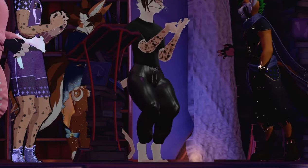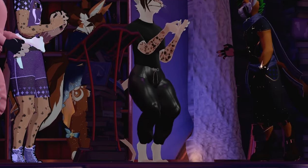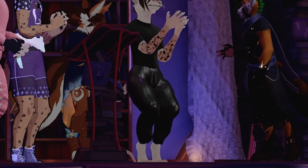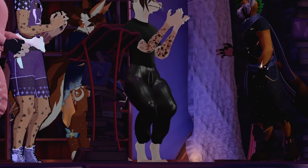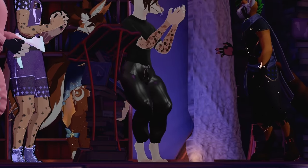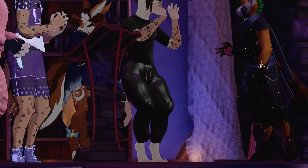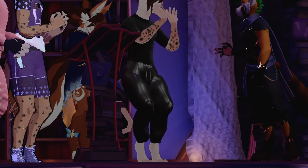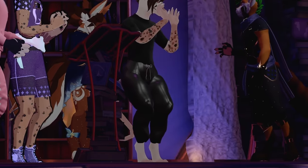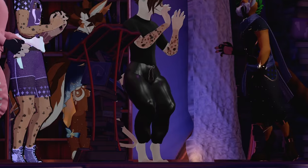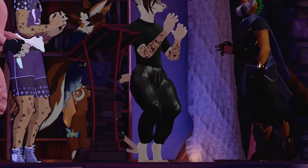on accident.